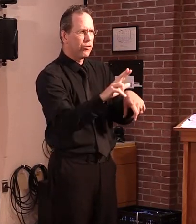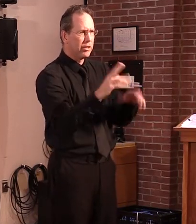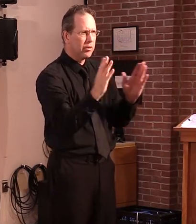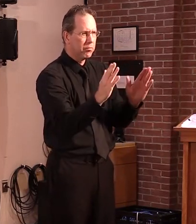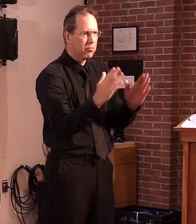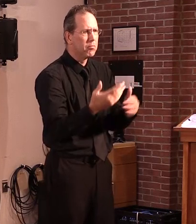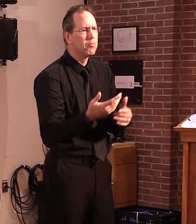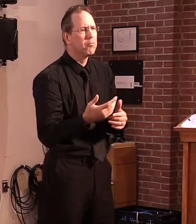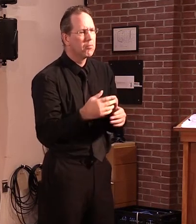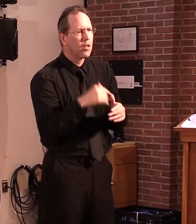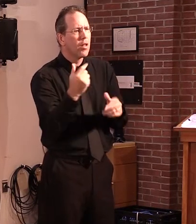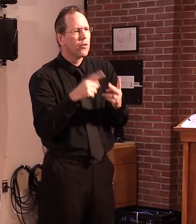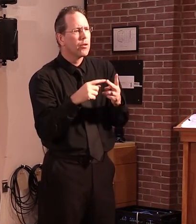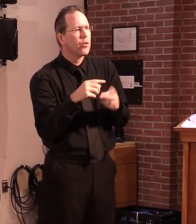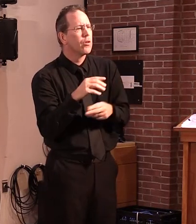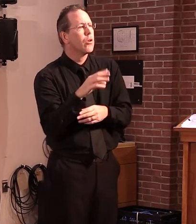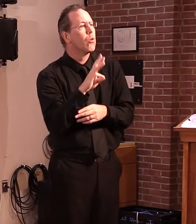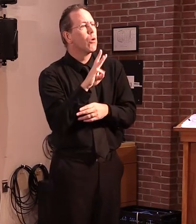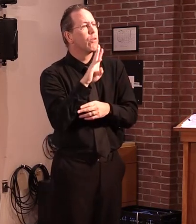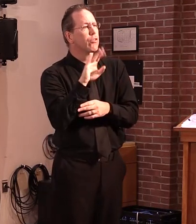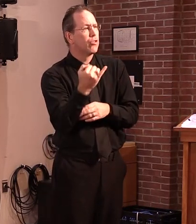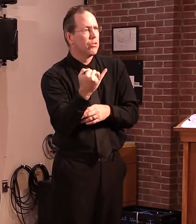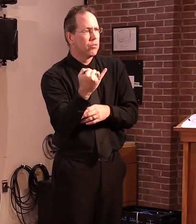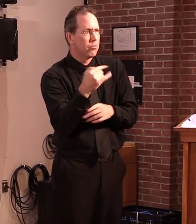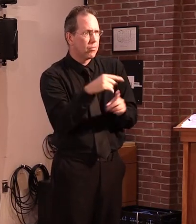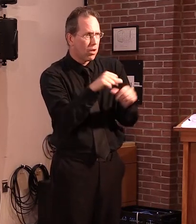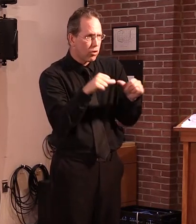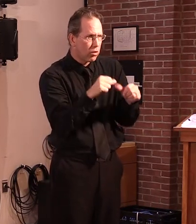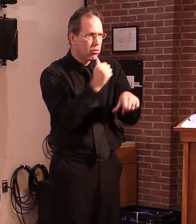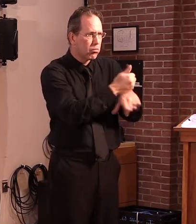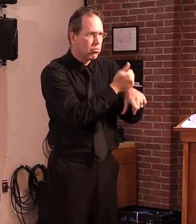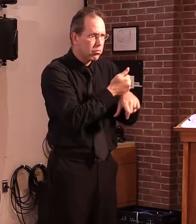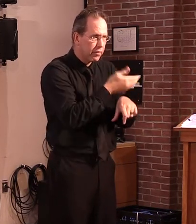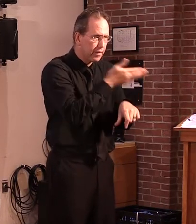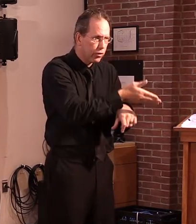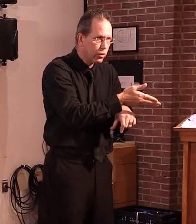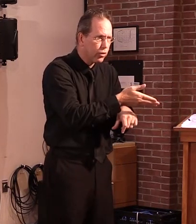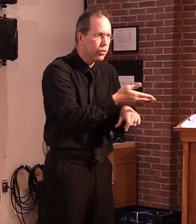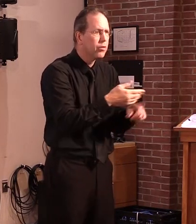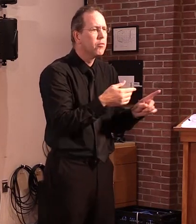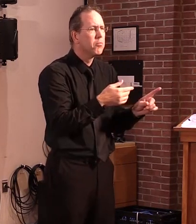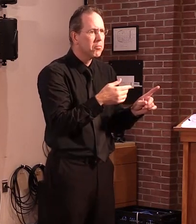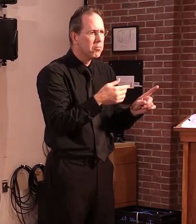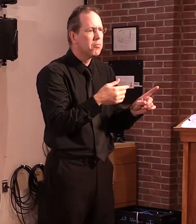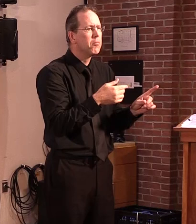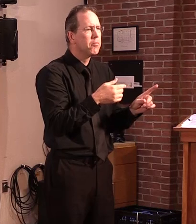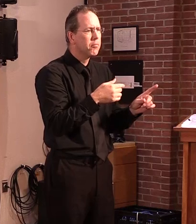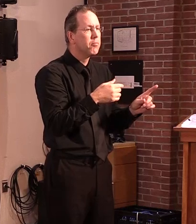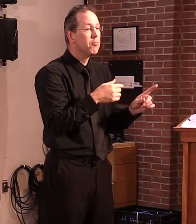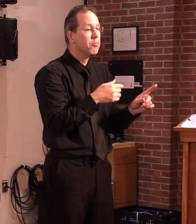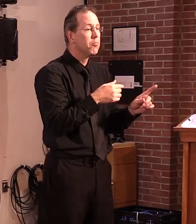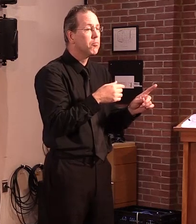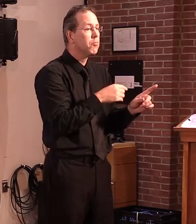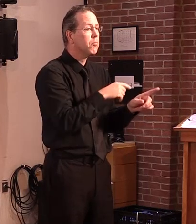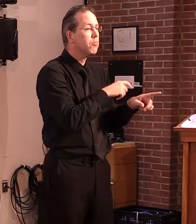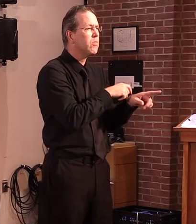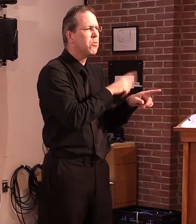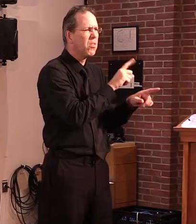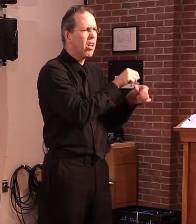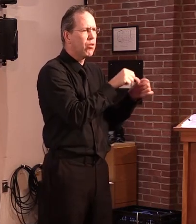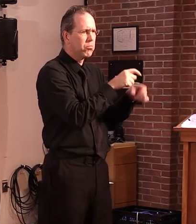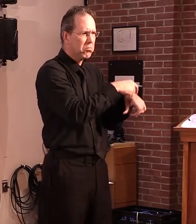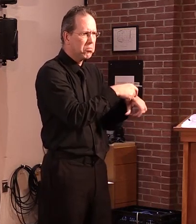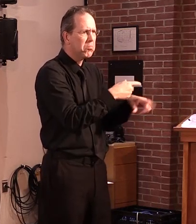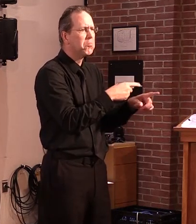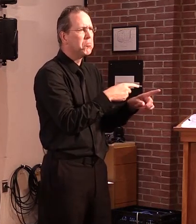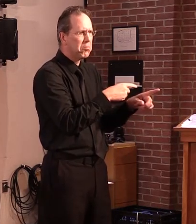Junction area. There'll be a Vermont Department of Health pop-up in the White River District office